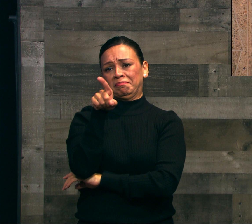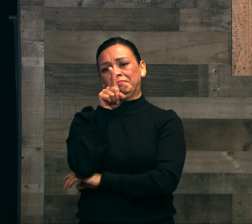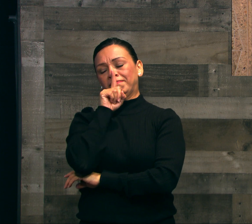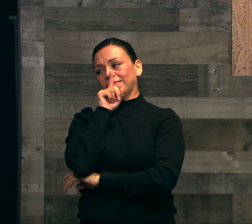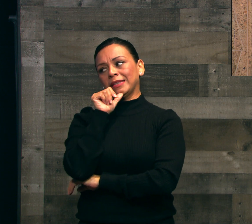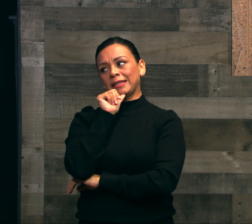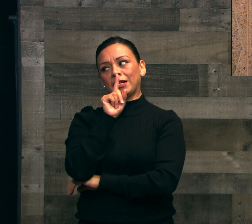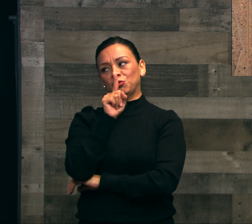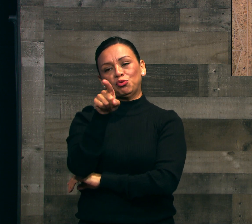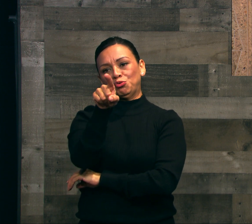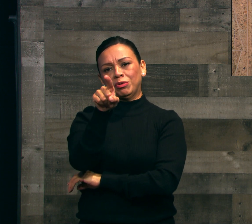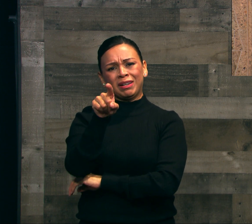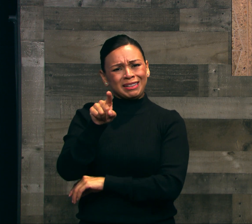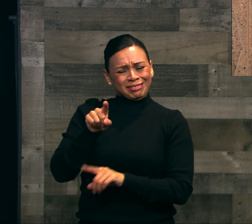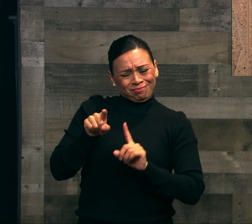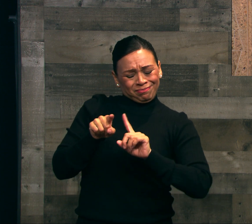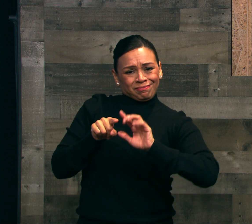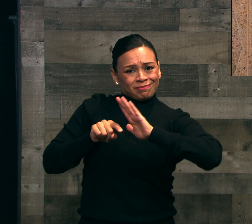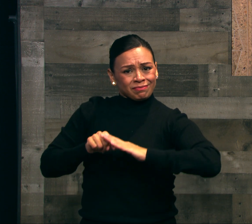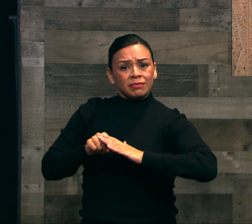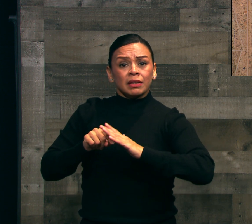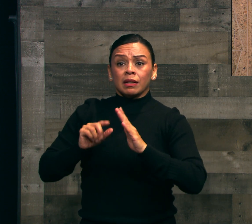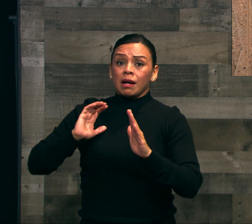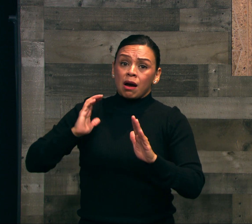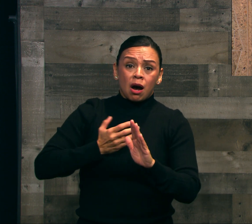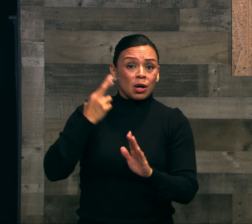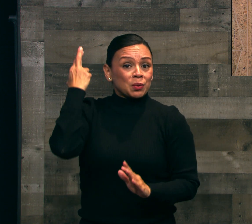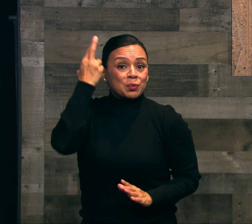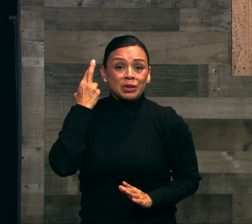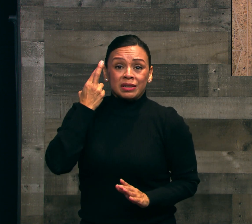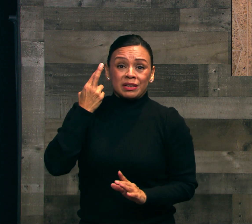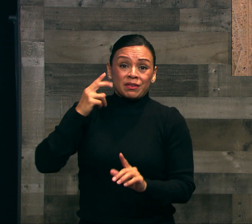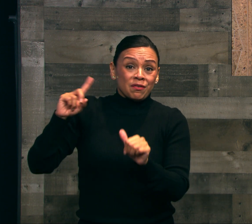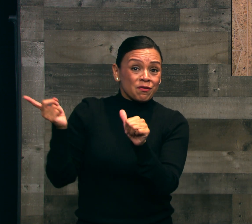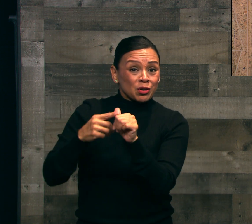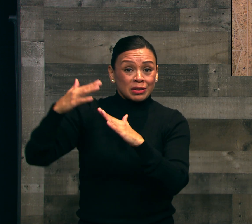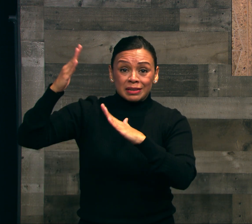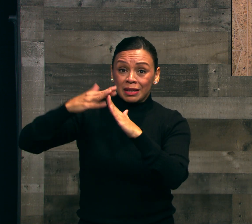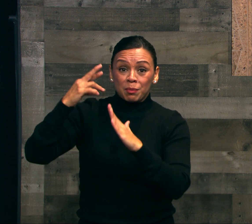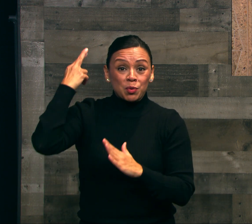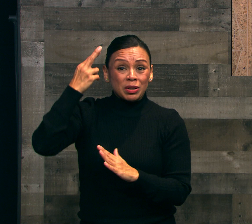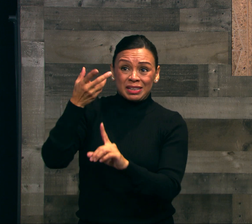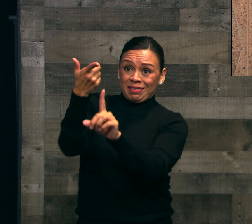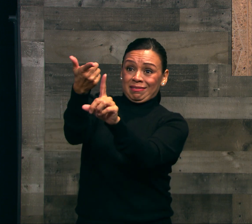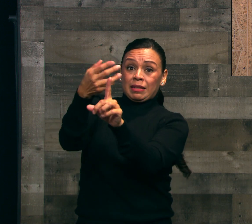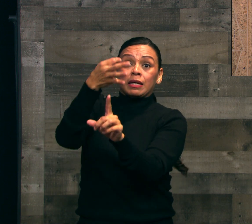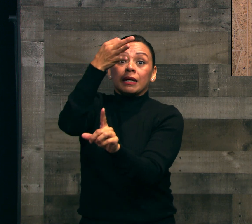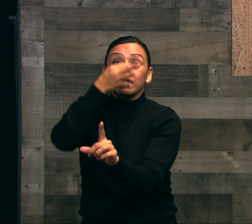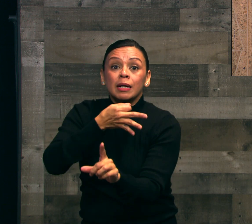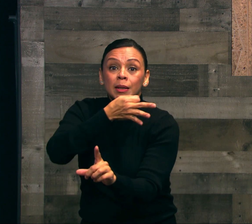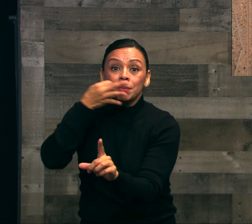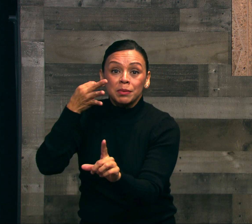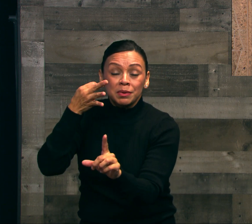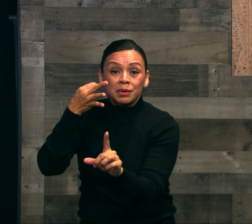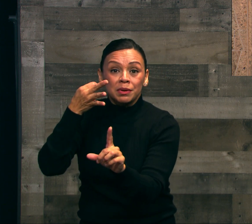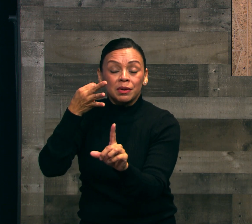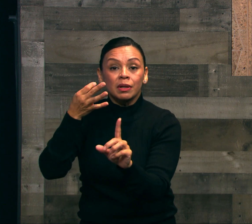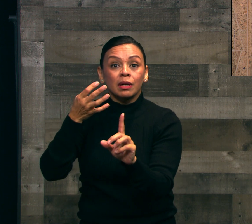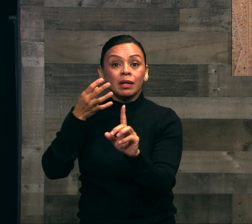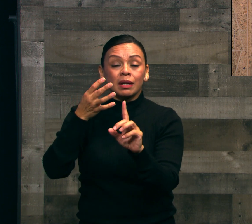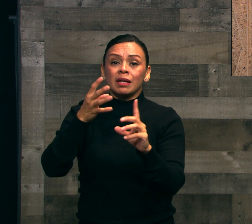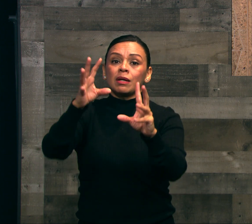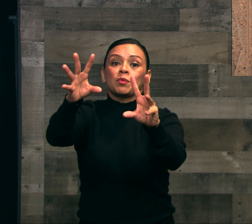remind ourselves of that, to reinvigorate ourselves of that, and to know that that's the principal reason we're there. And not to